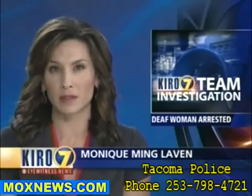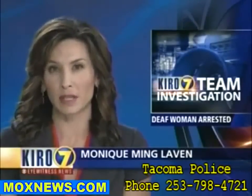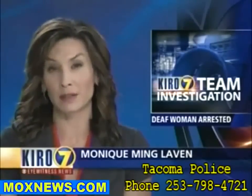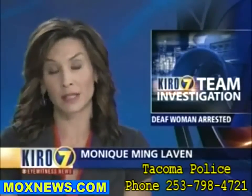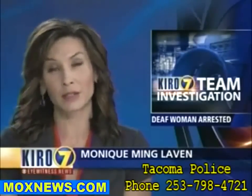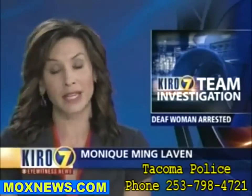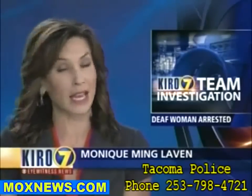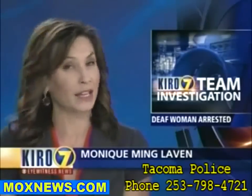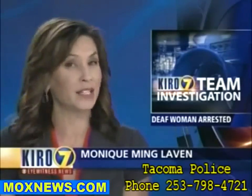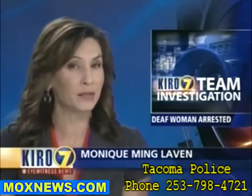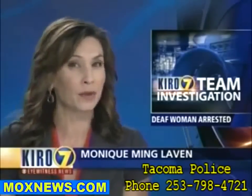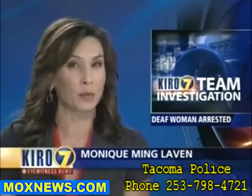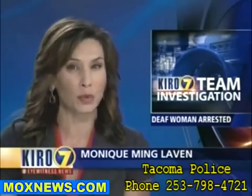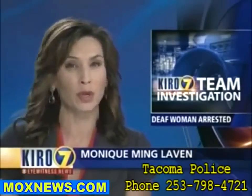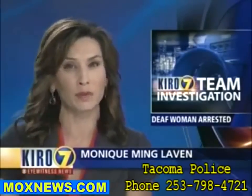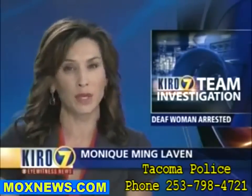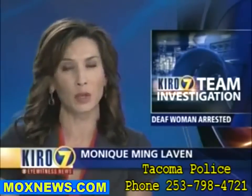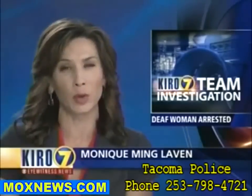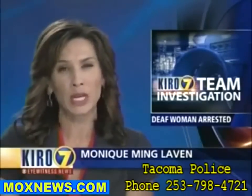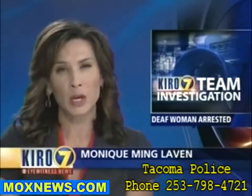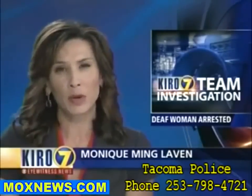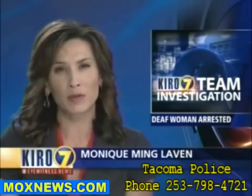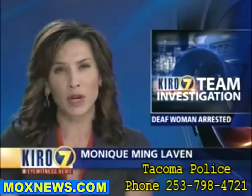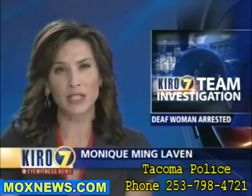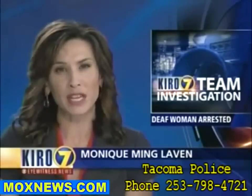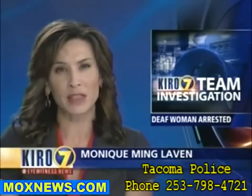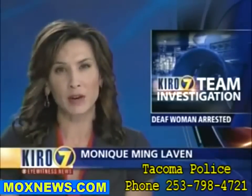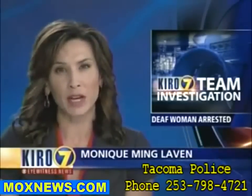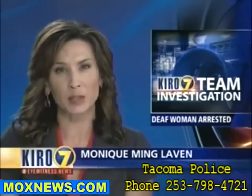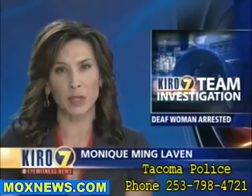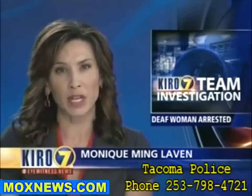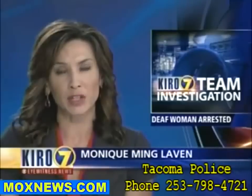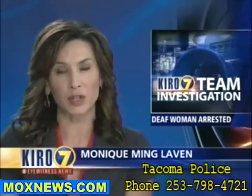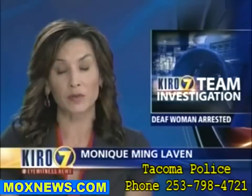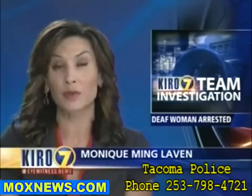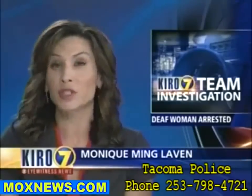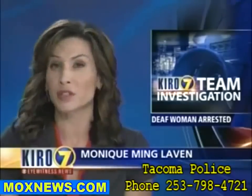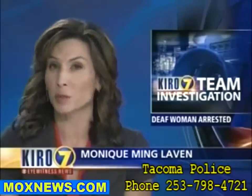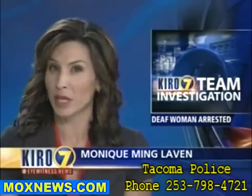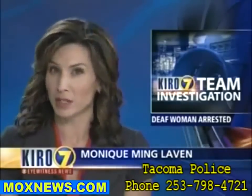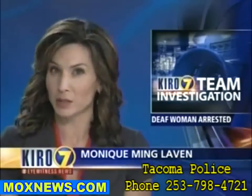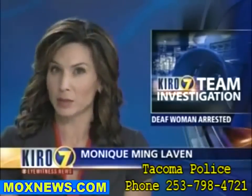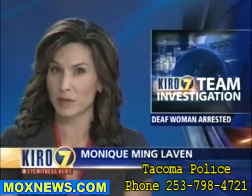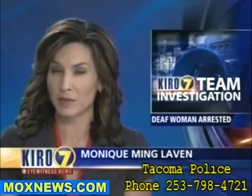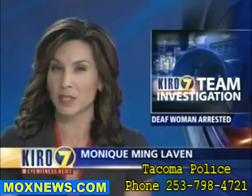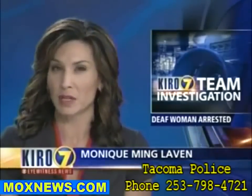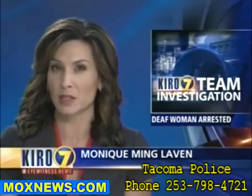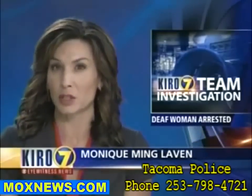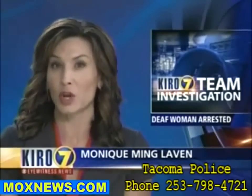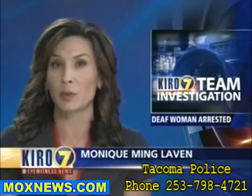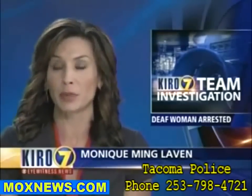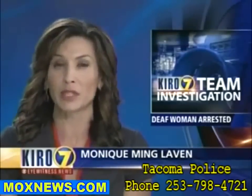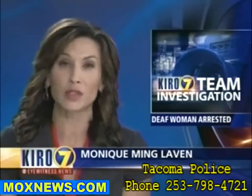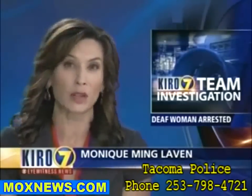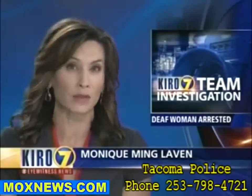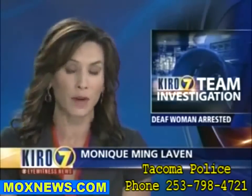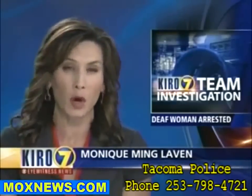at the scene clearly had a different point of view. We have tried to get their explanation for 6 weeks. We've even talked to Tacoma police on the